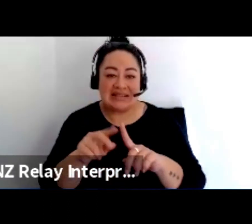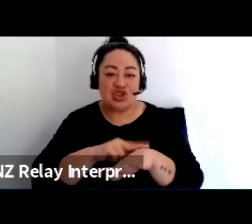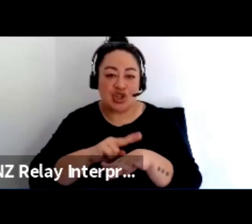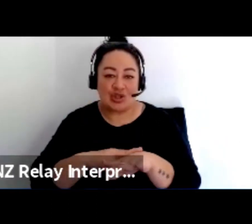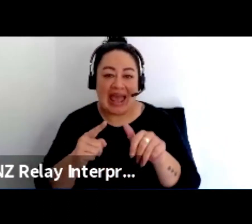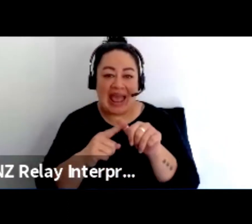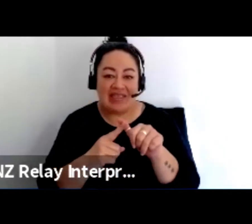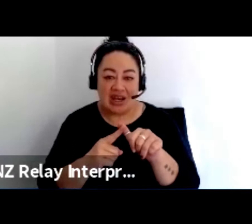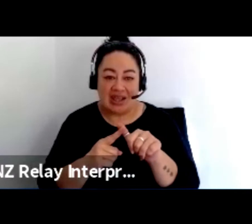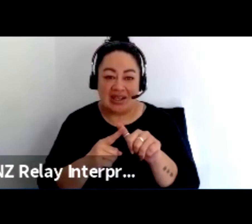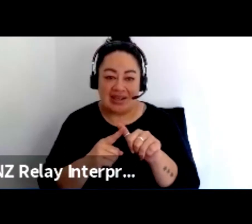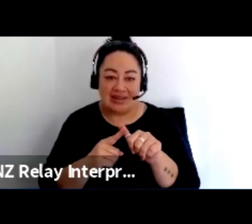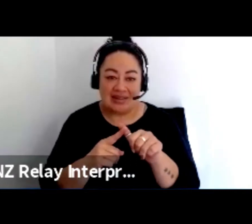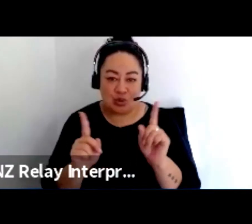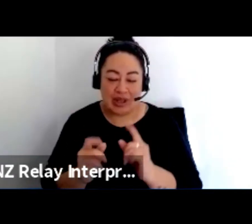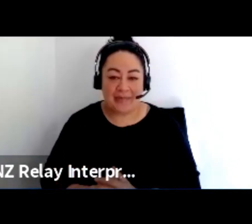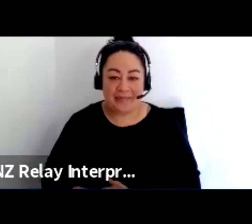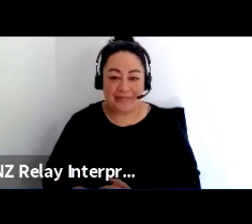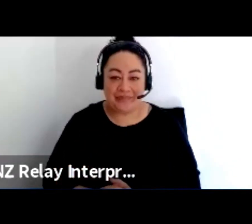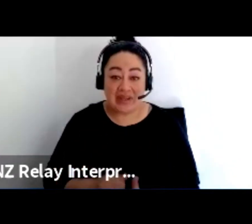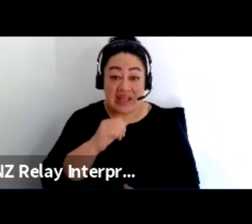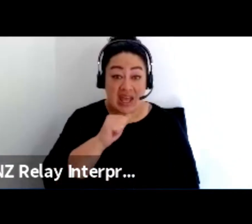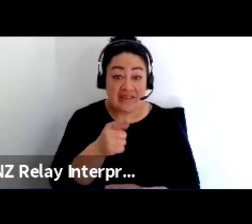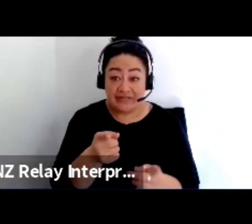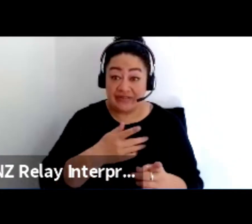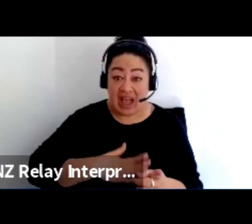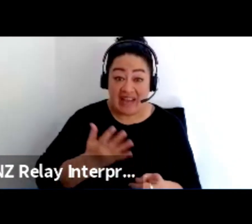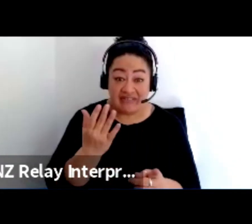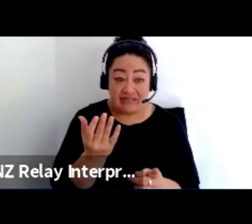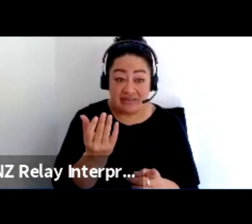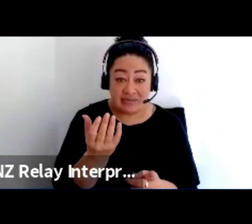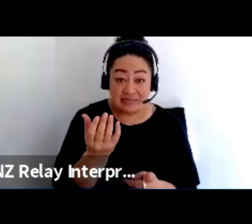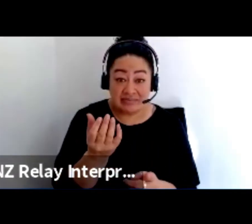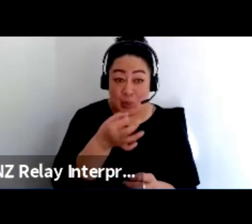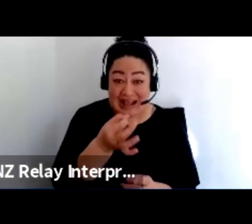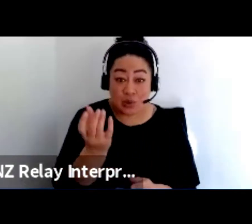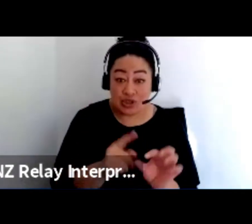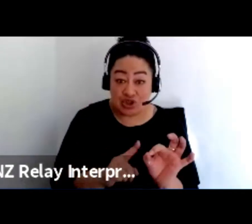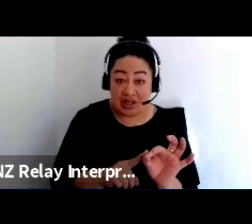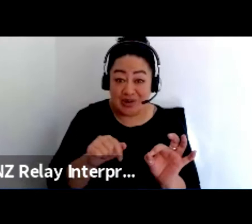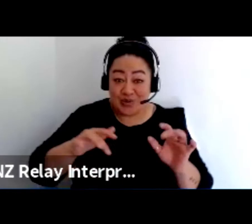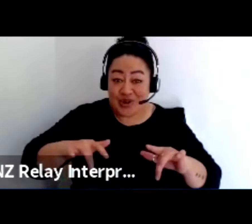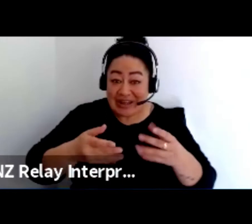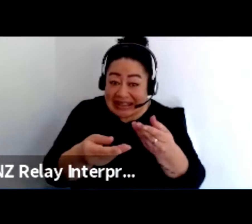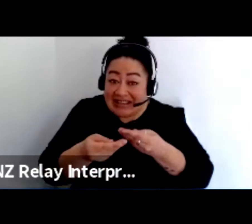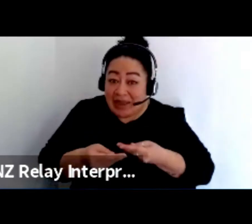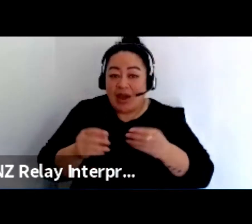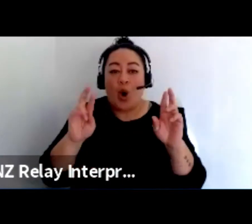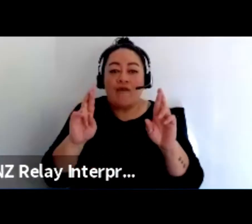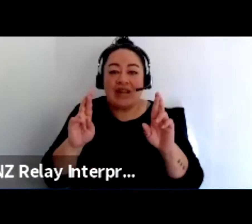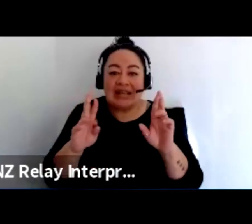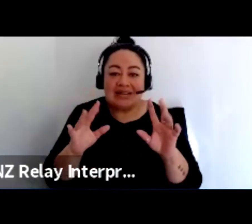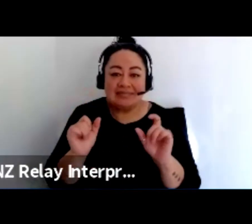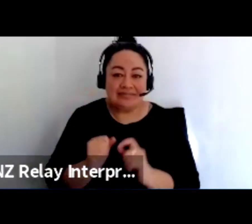If you have questions and you haven't given them to us in advance, then we'll hopefully have enough time